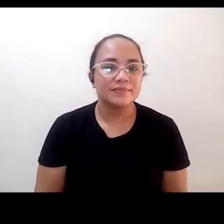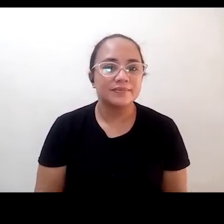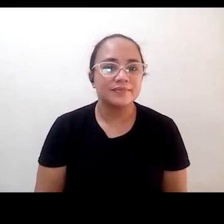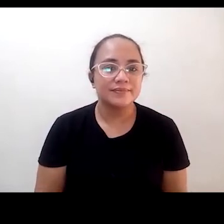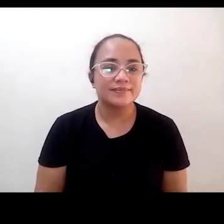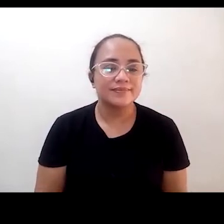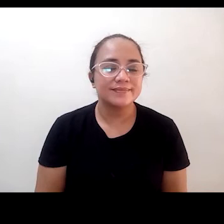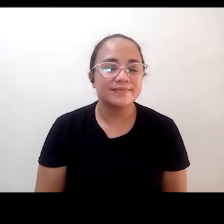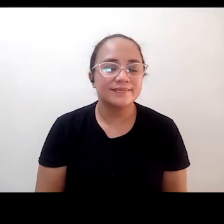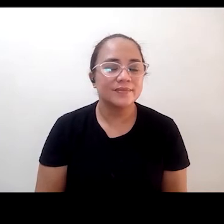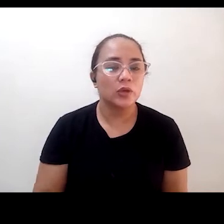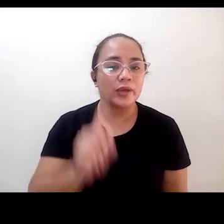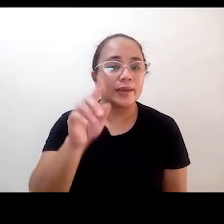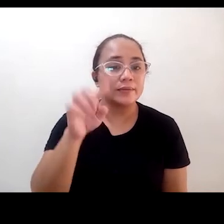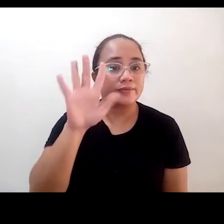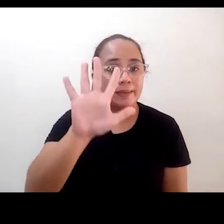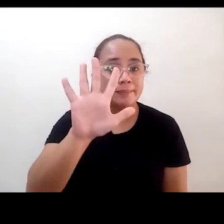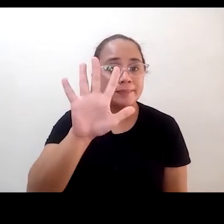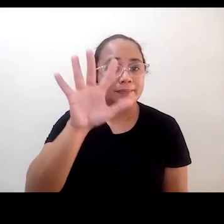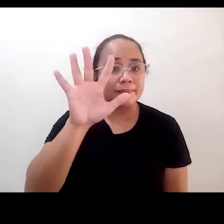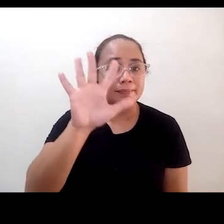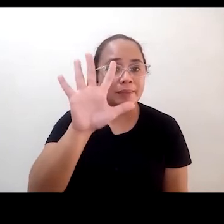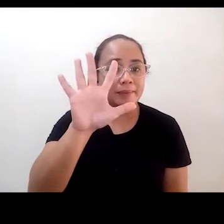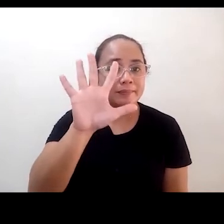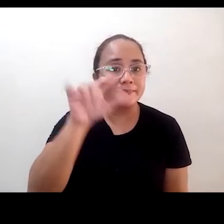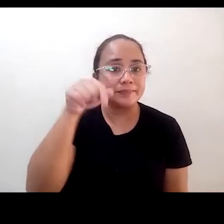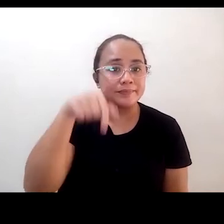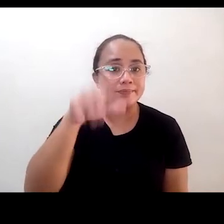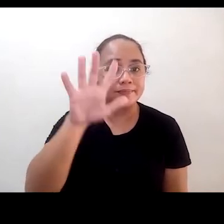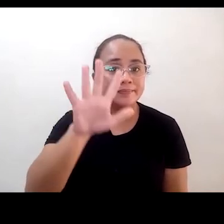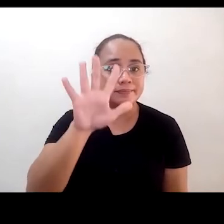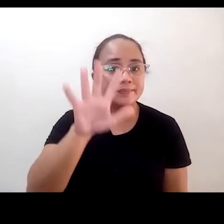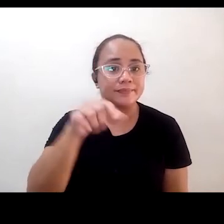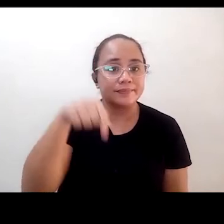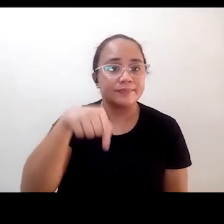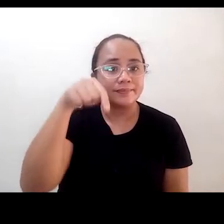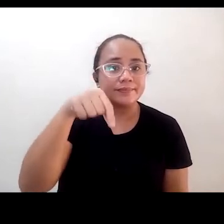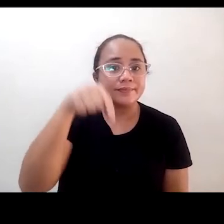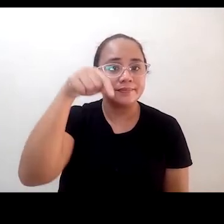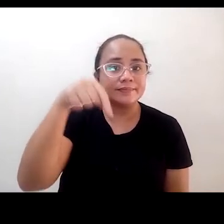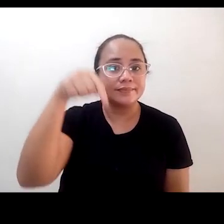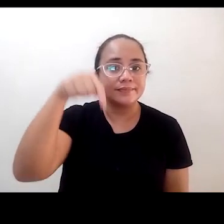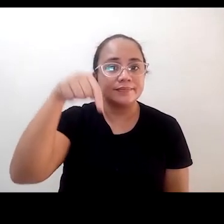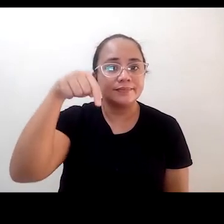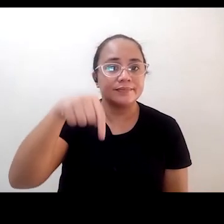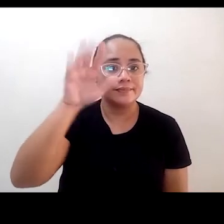Okay, number 5. Go down.